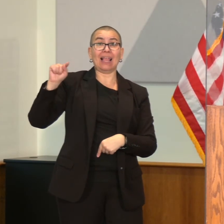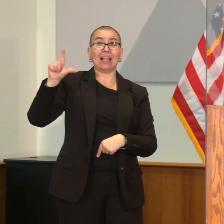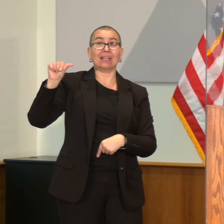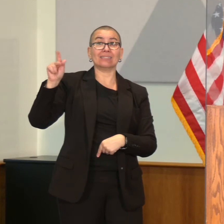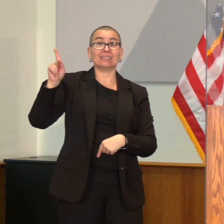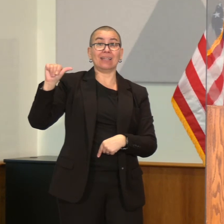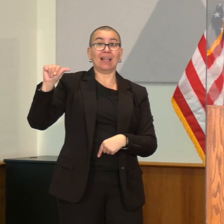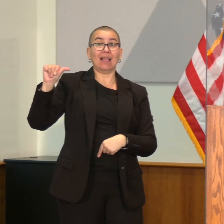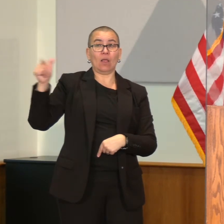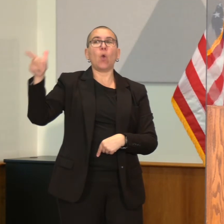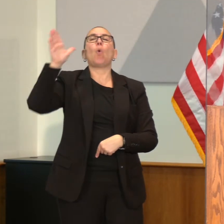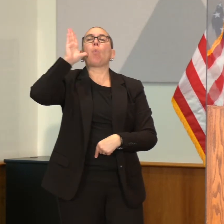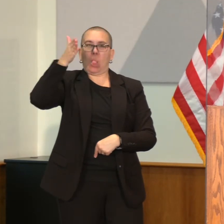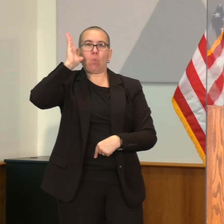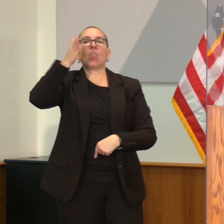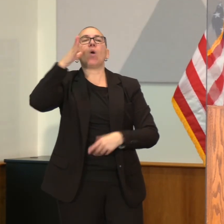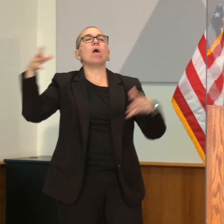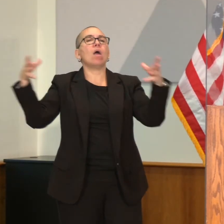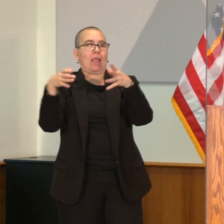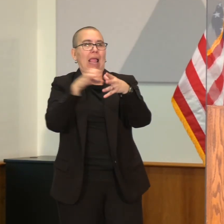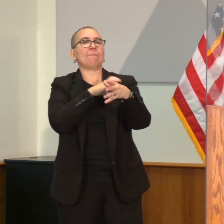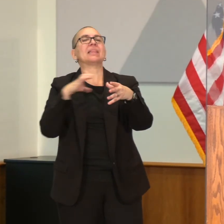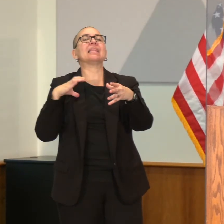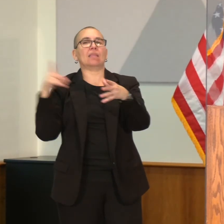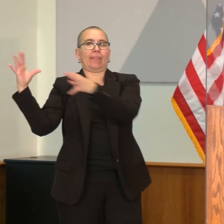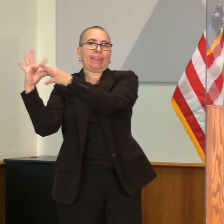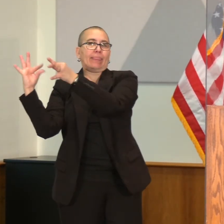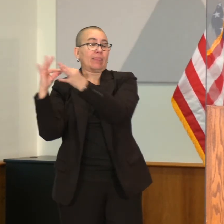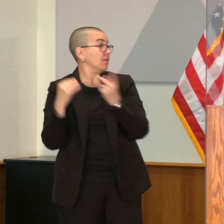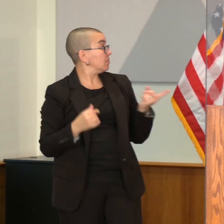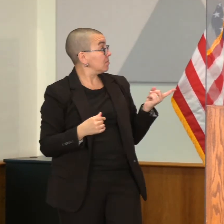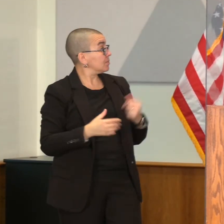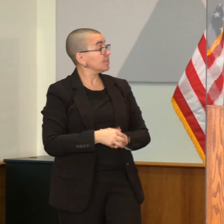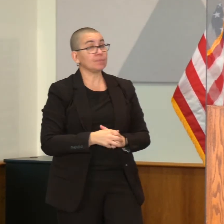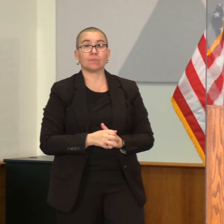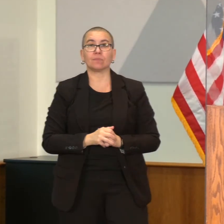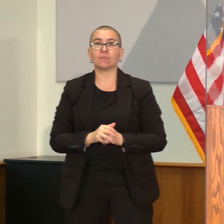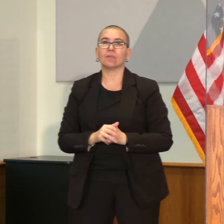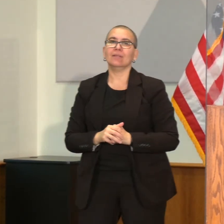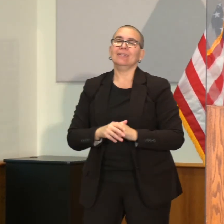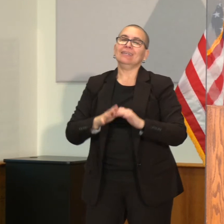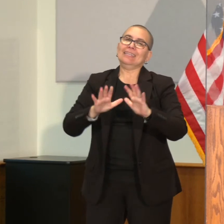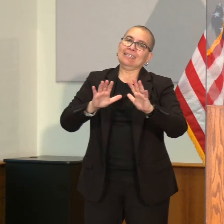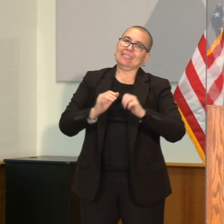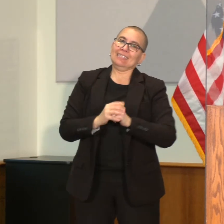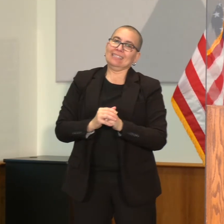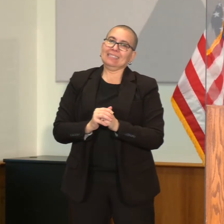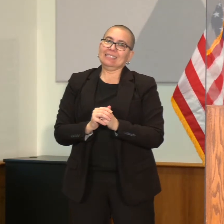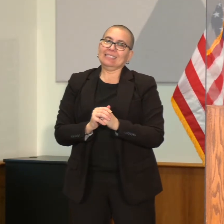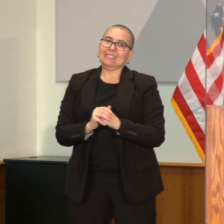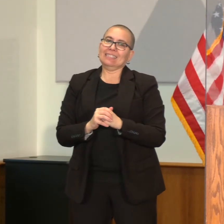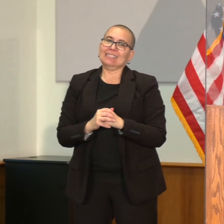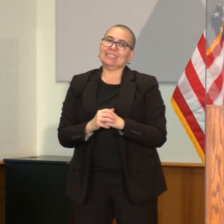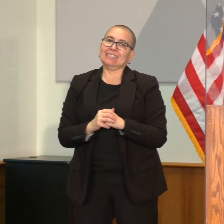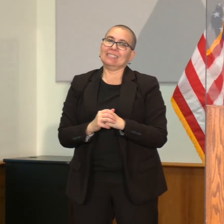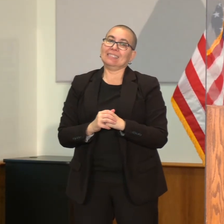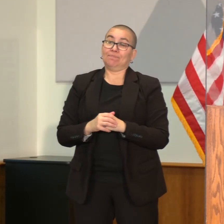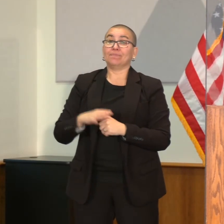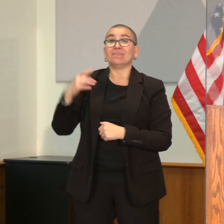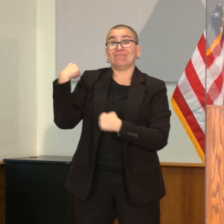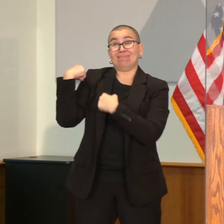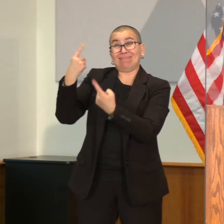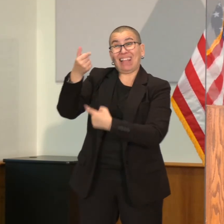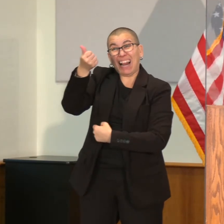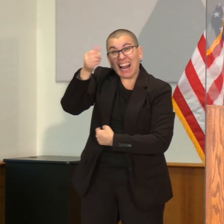Well, I think that we had in the 19-week session during weeks 1 through 17 an opportunity to give